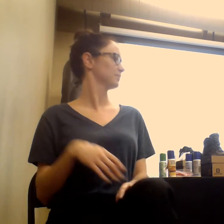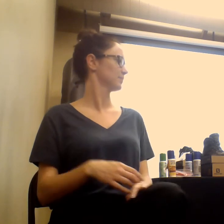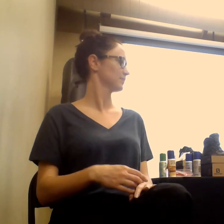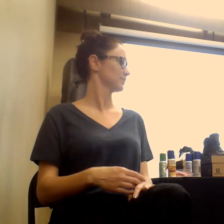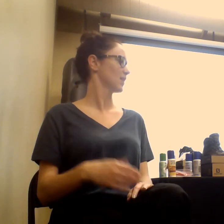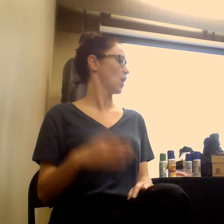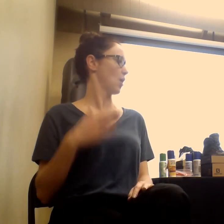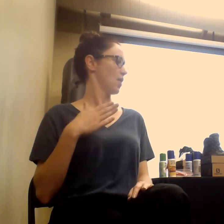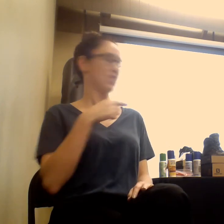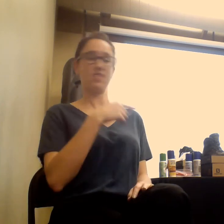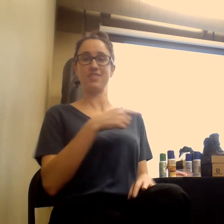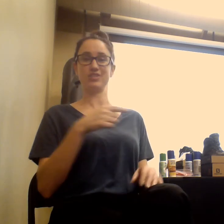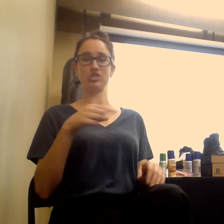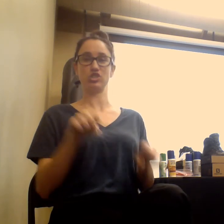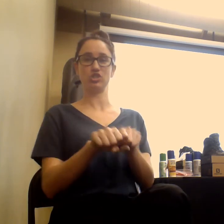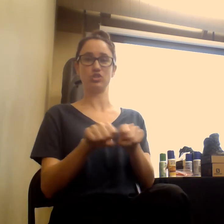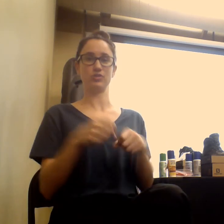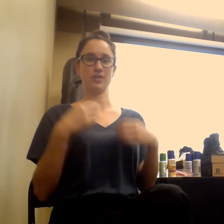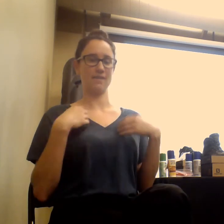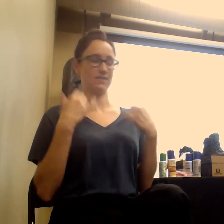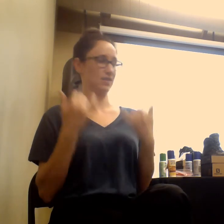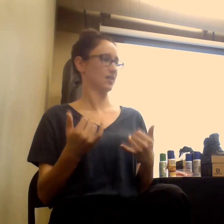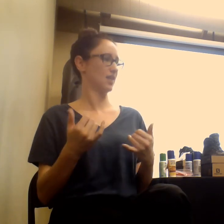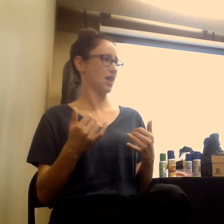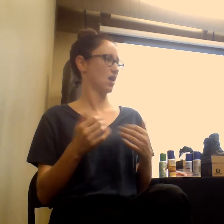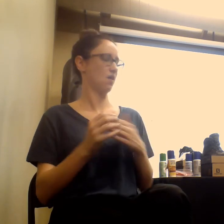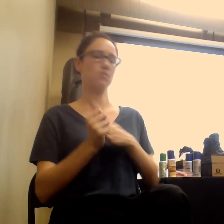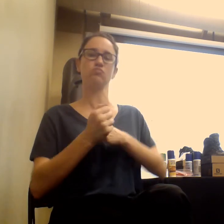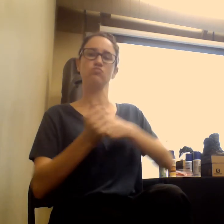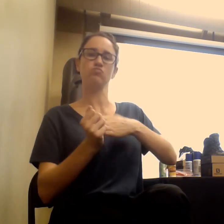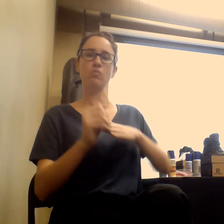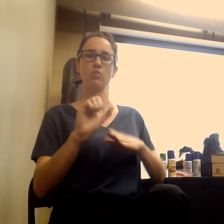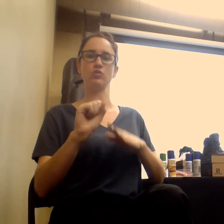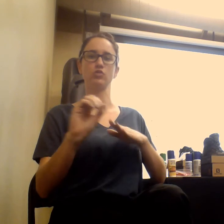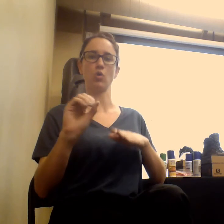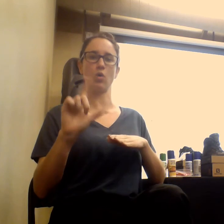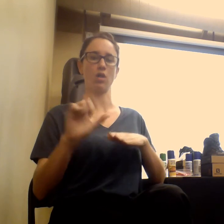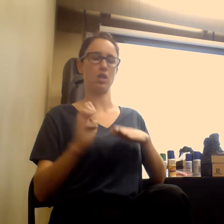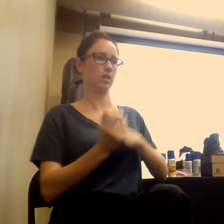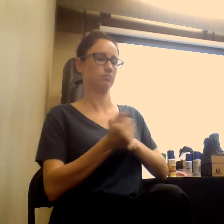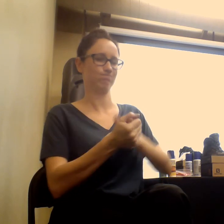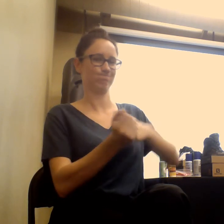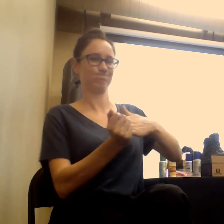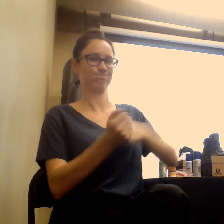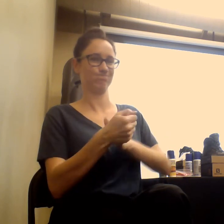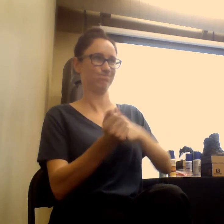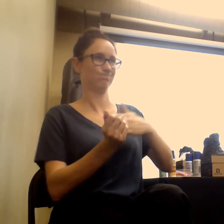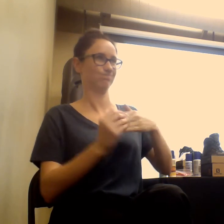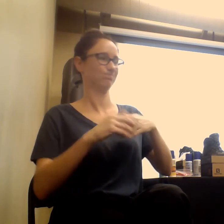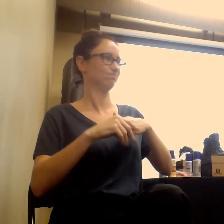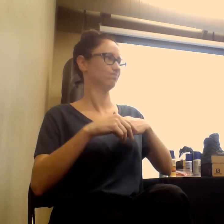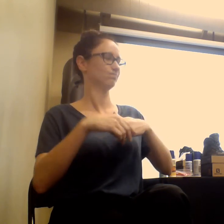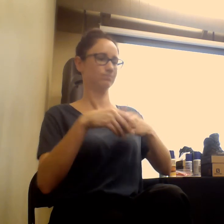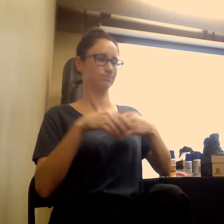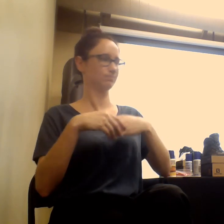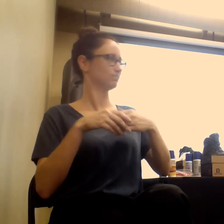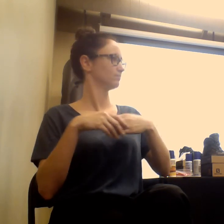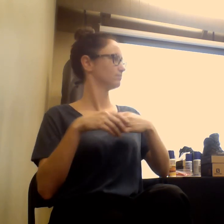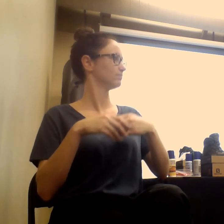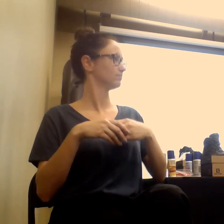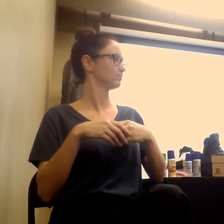in the sole. When I put this boot on and I go to step on that edge, people are shocked. They're like, oh. I freak